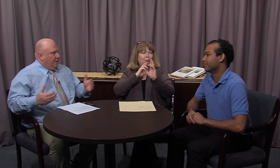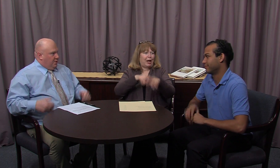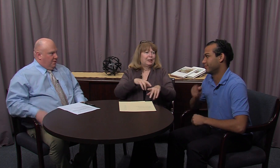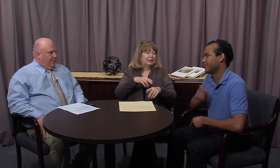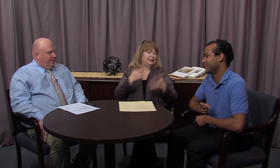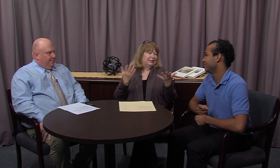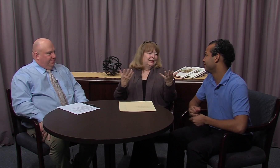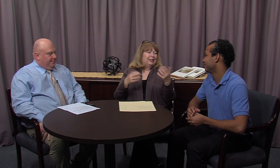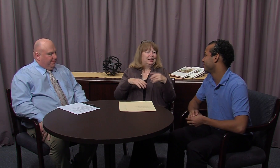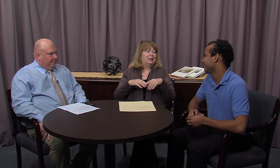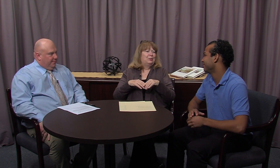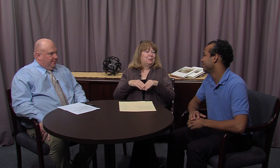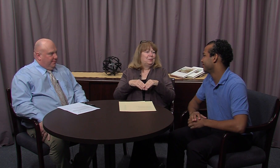response.